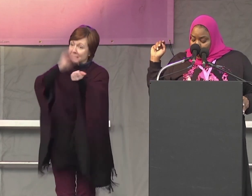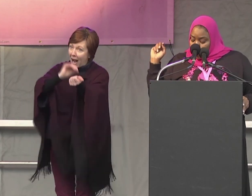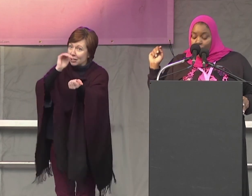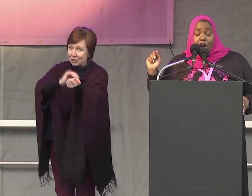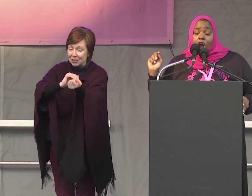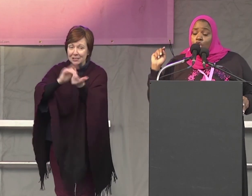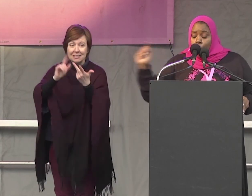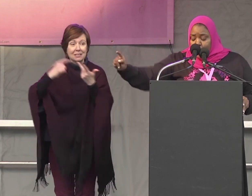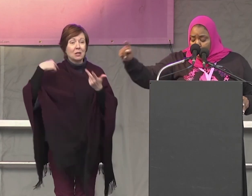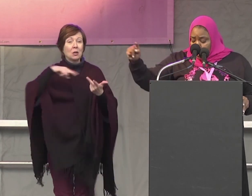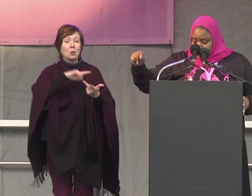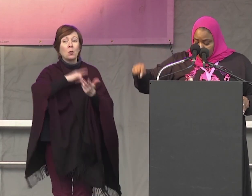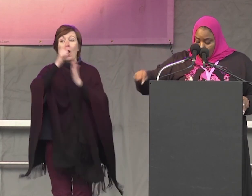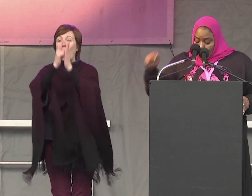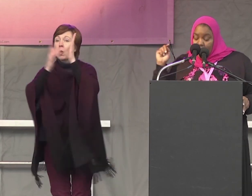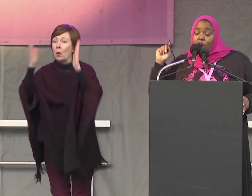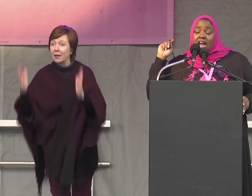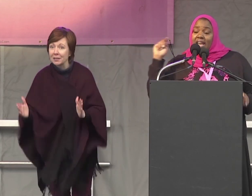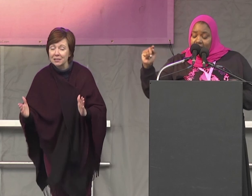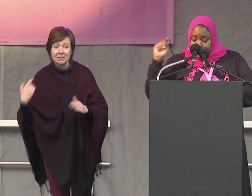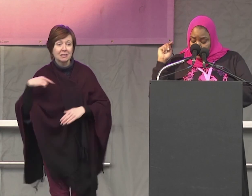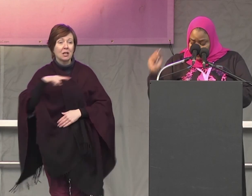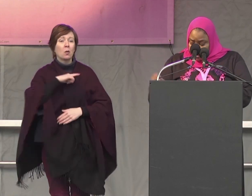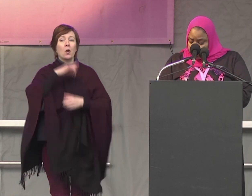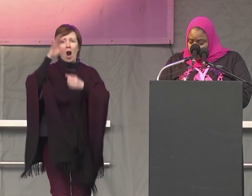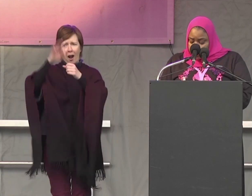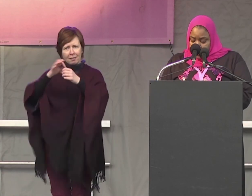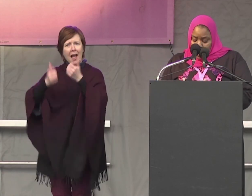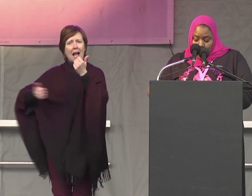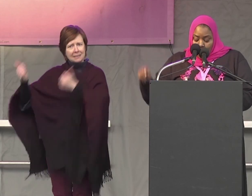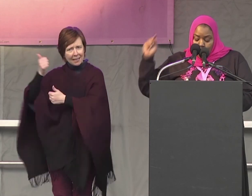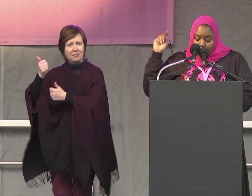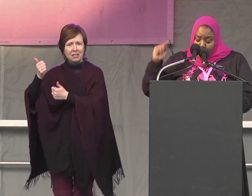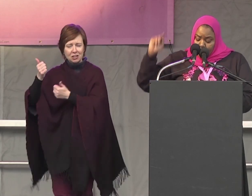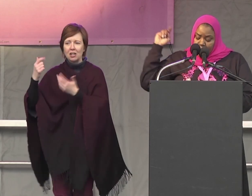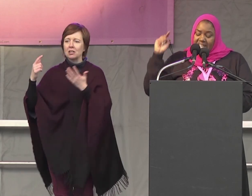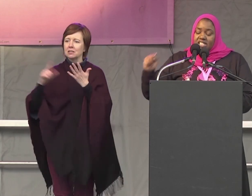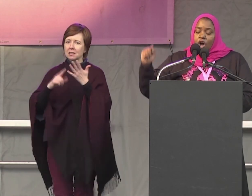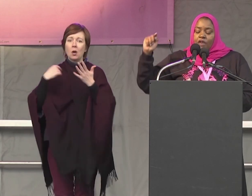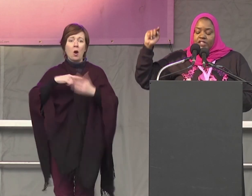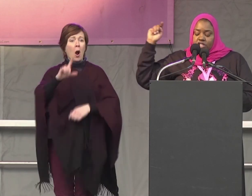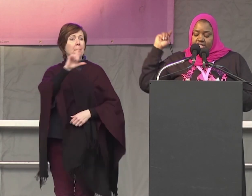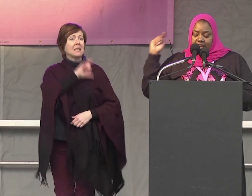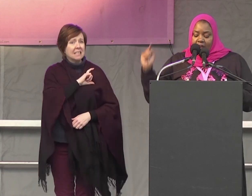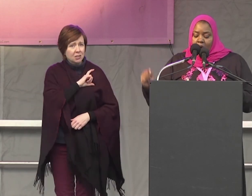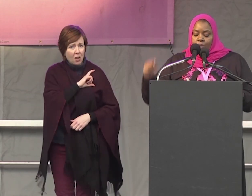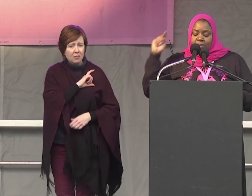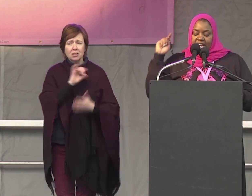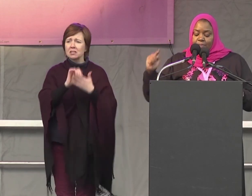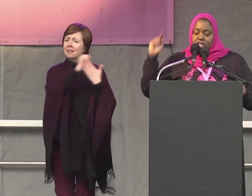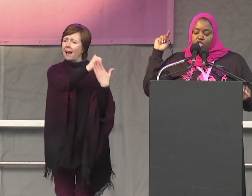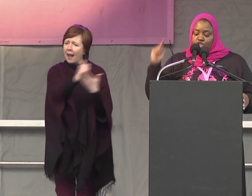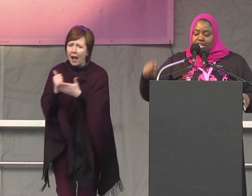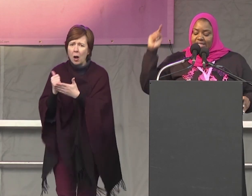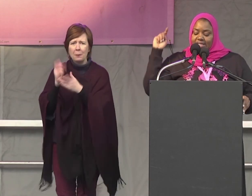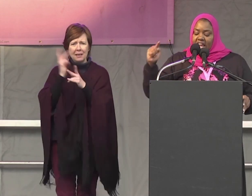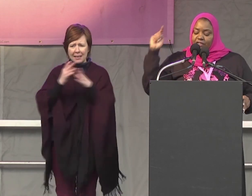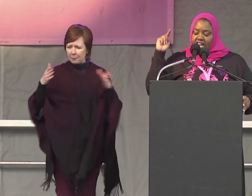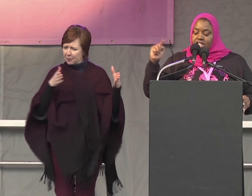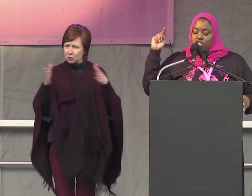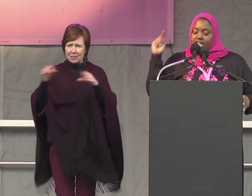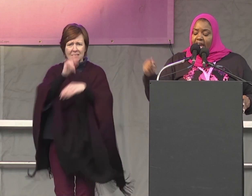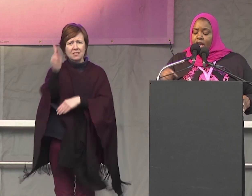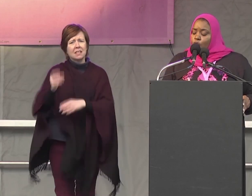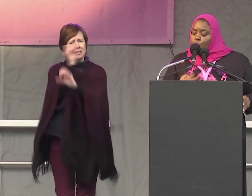doctors, we are lawyers, we are elected officials, we are the police officers that help keep the streets